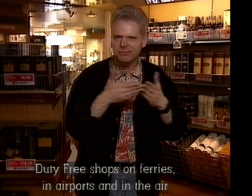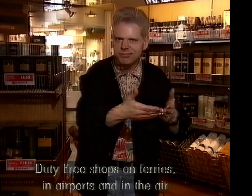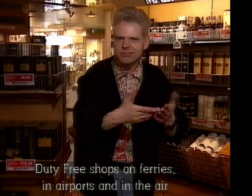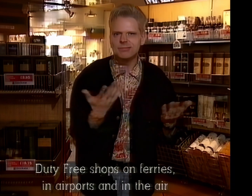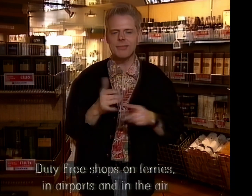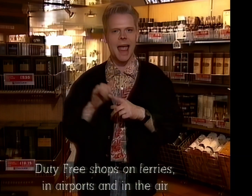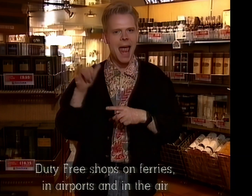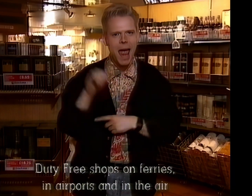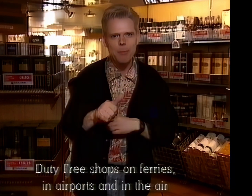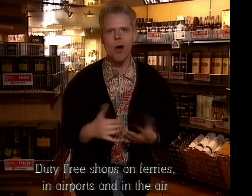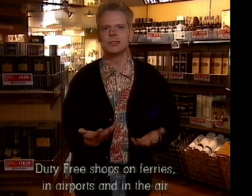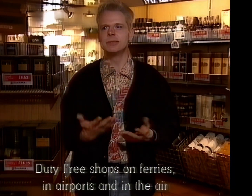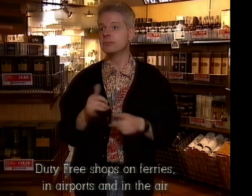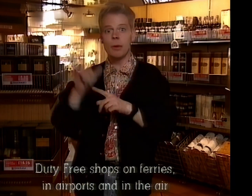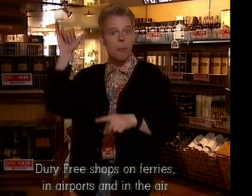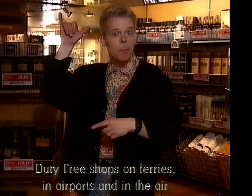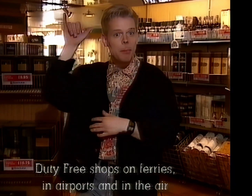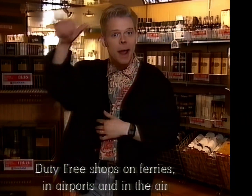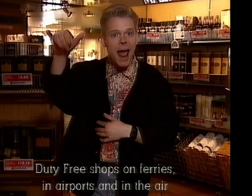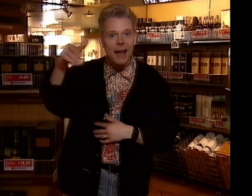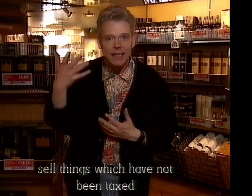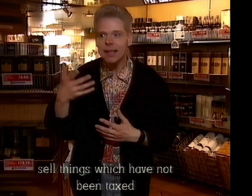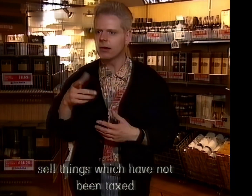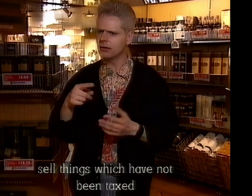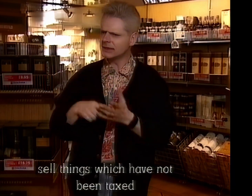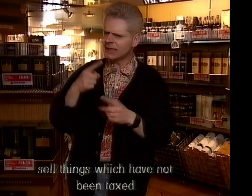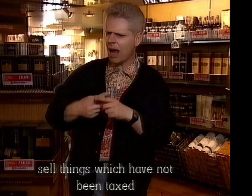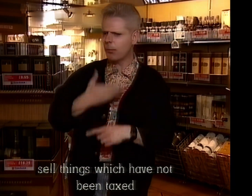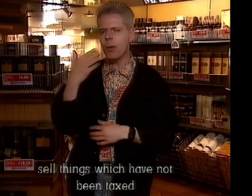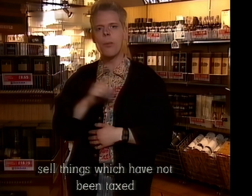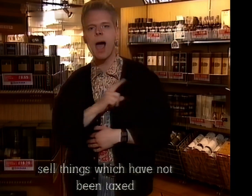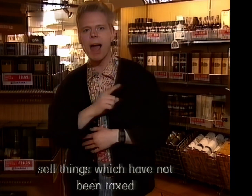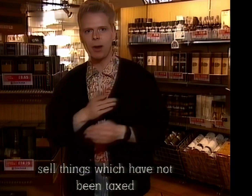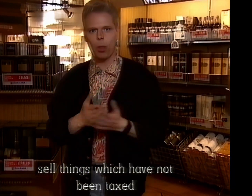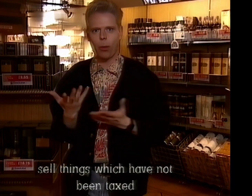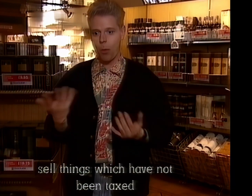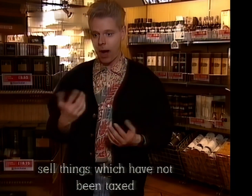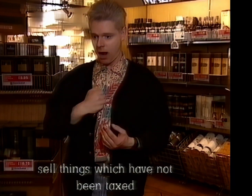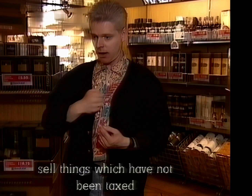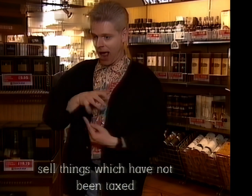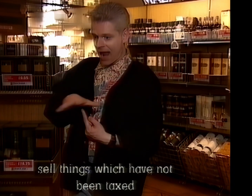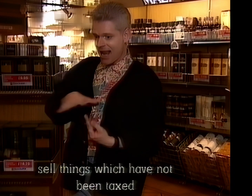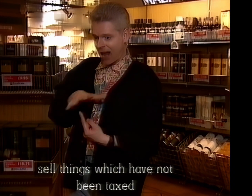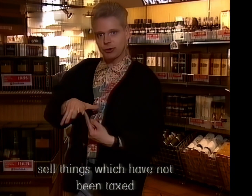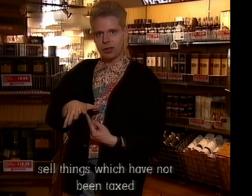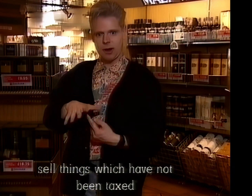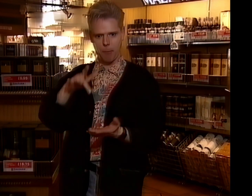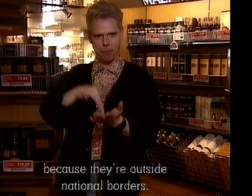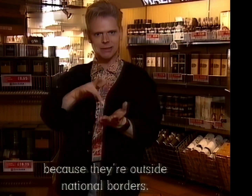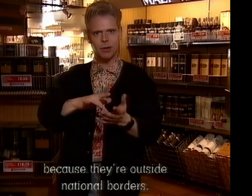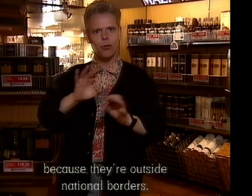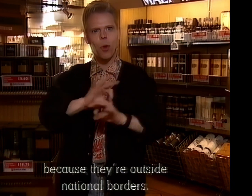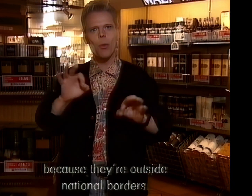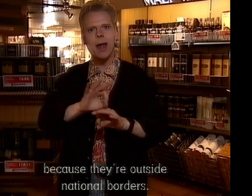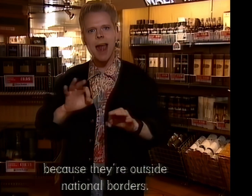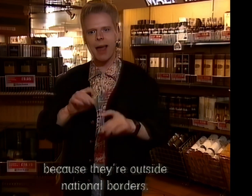Duty-free shops on ferries, in airports and in the air sell things which have not been taxed because they're outside